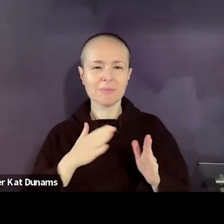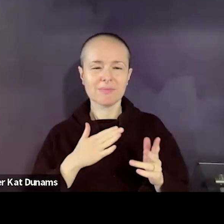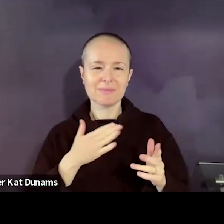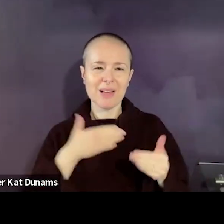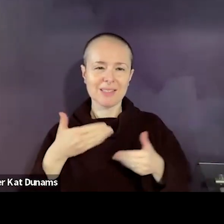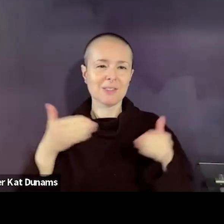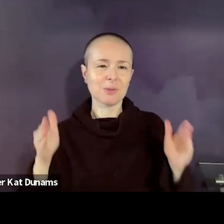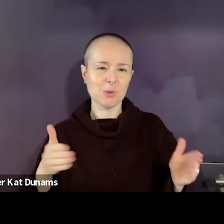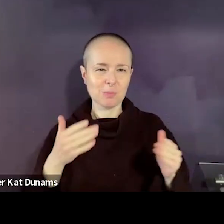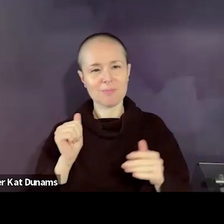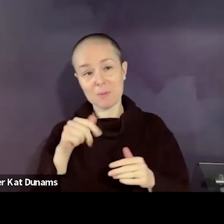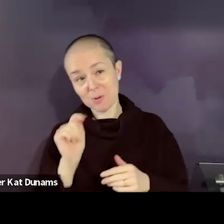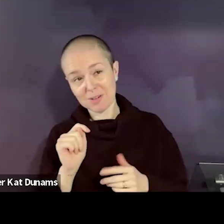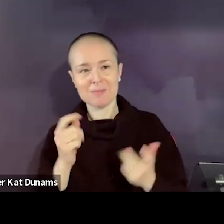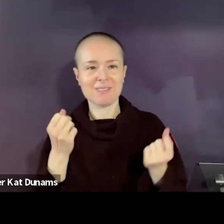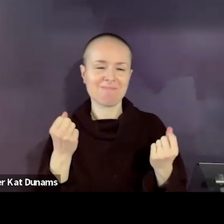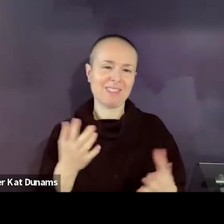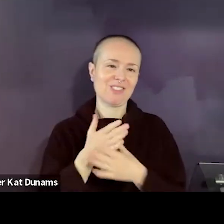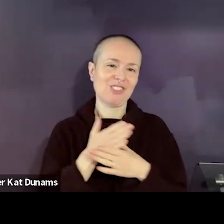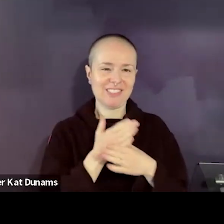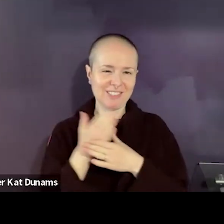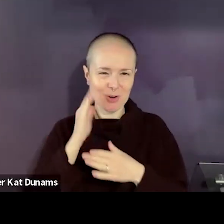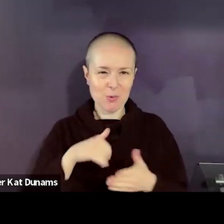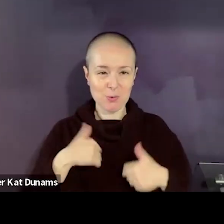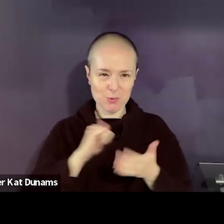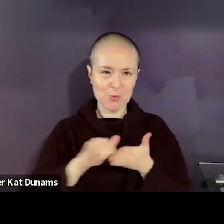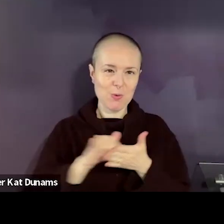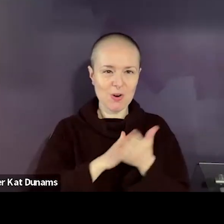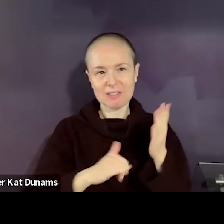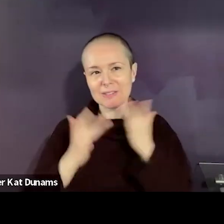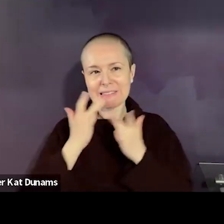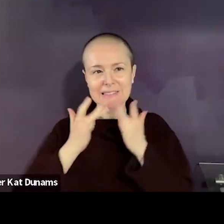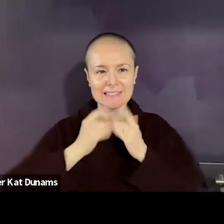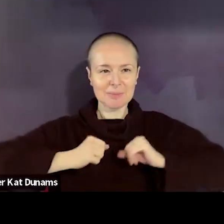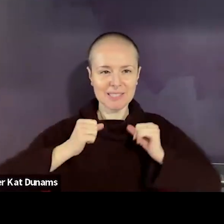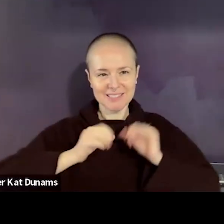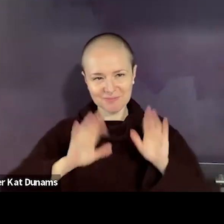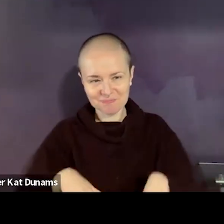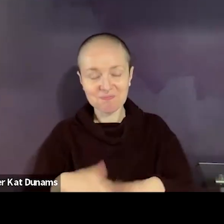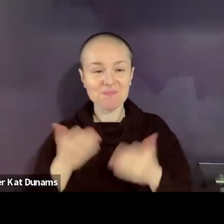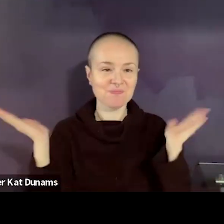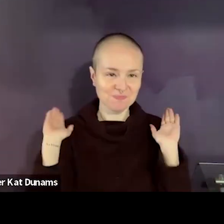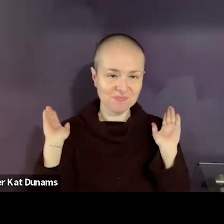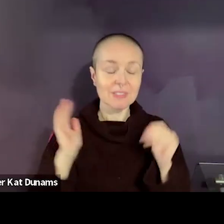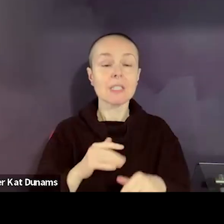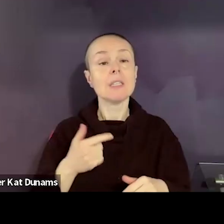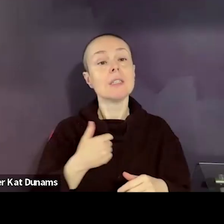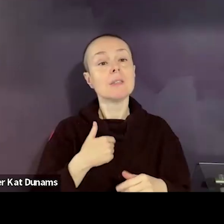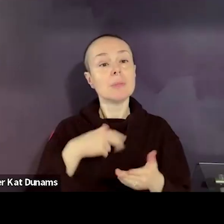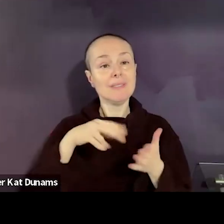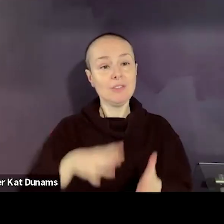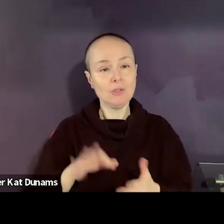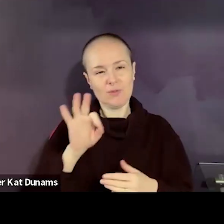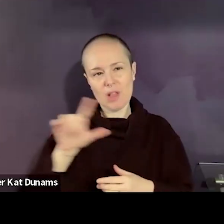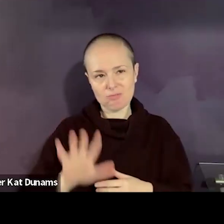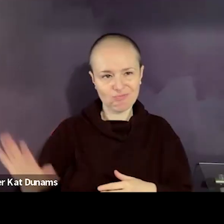multi-purpose space of my apartment, which I'm sure many of us New Yorkers can resonate with. I'm a freelance dancer performing with different companies and projects in